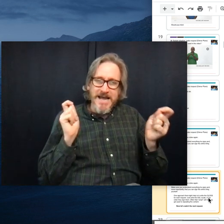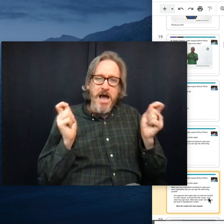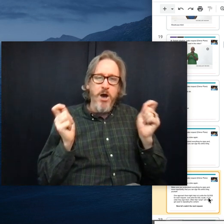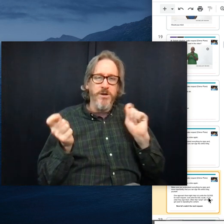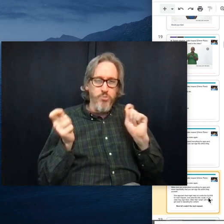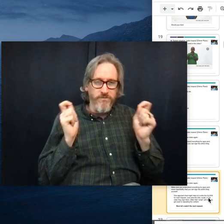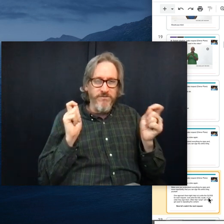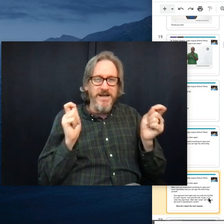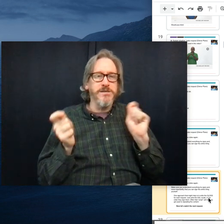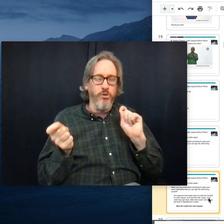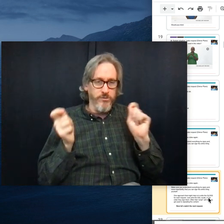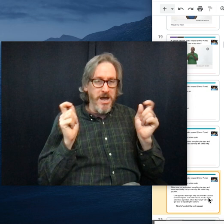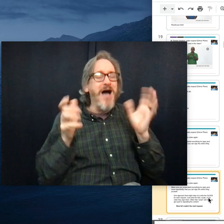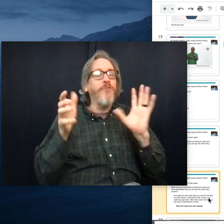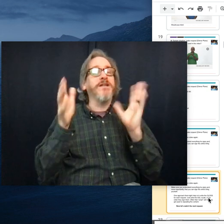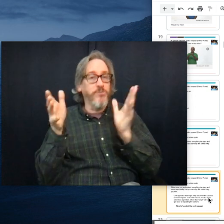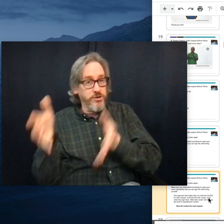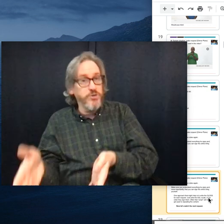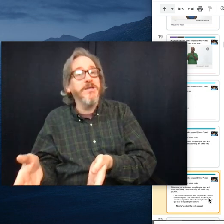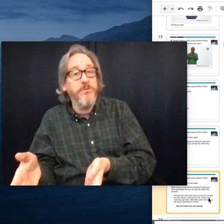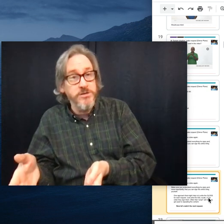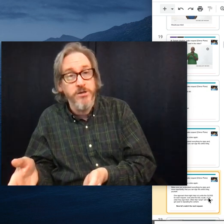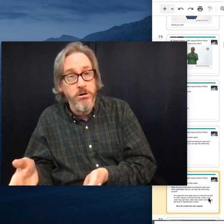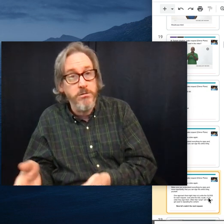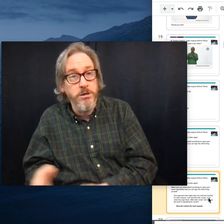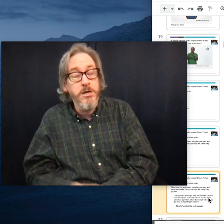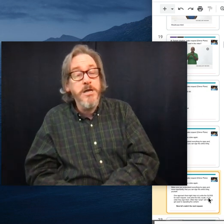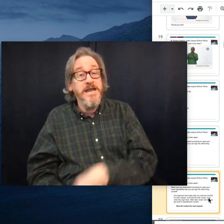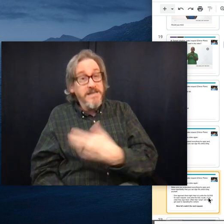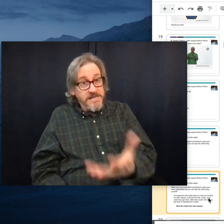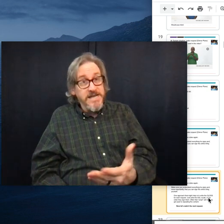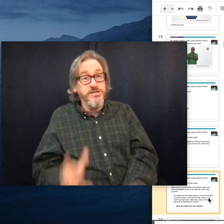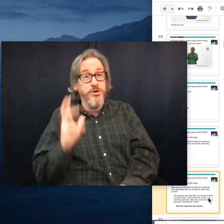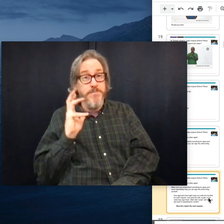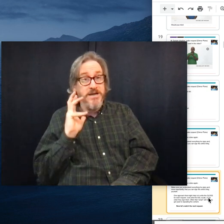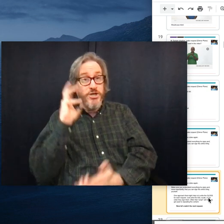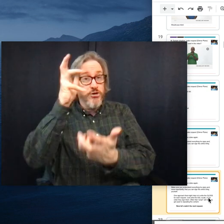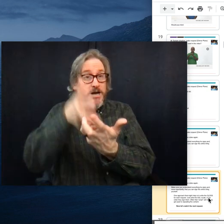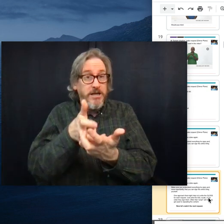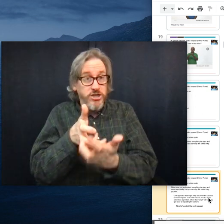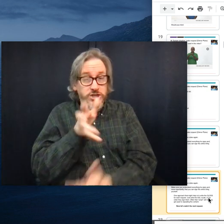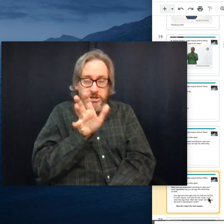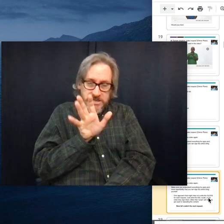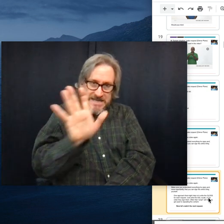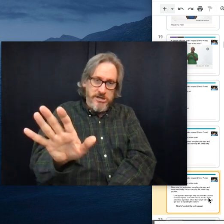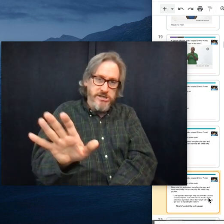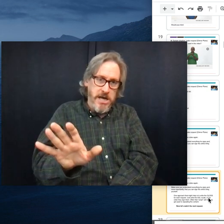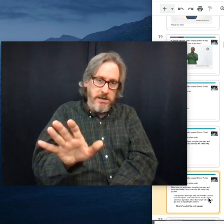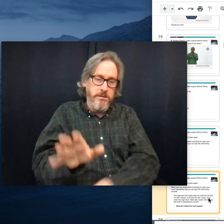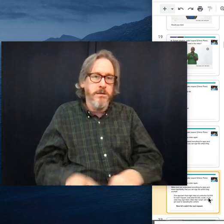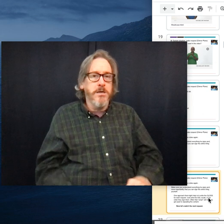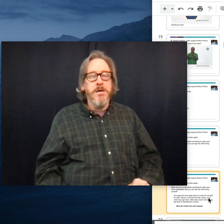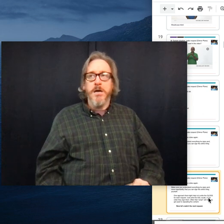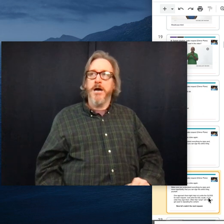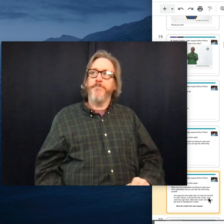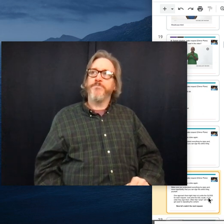see how flexible the two languages are. And in this case, you're matching your English to their sign.